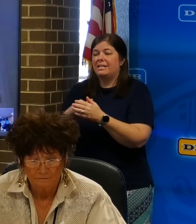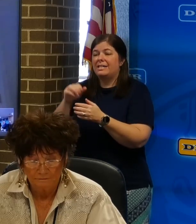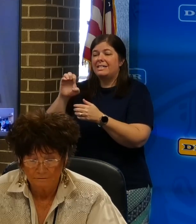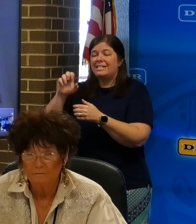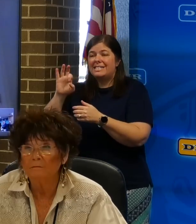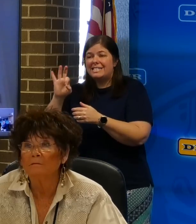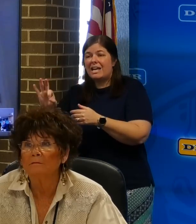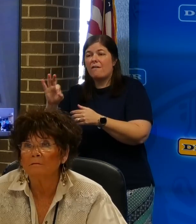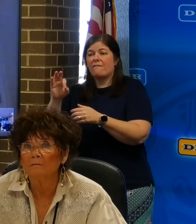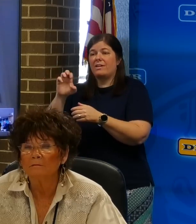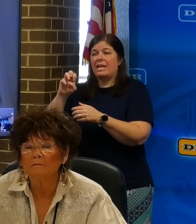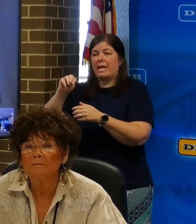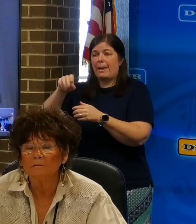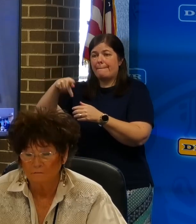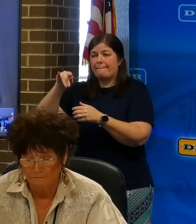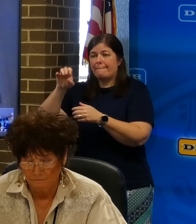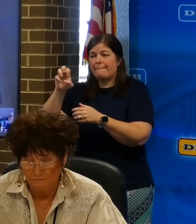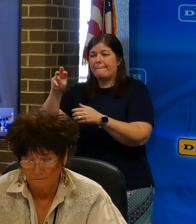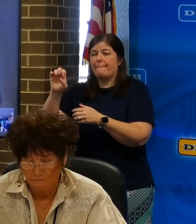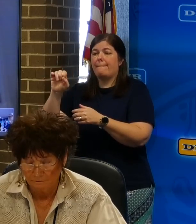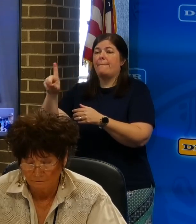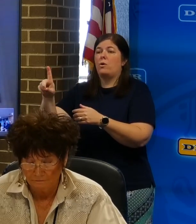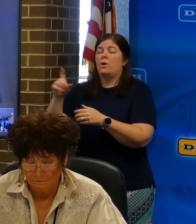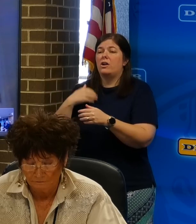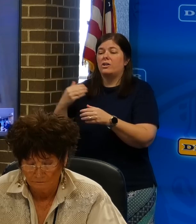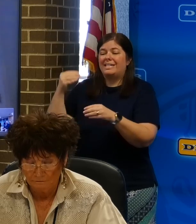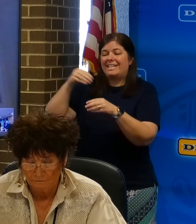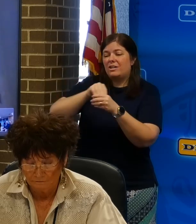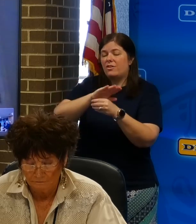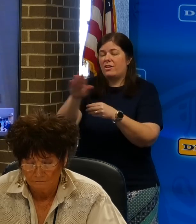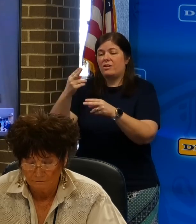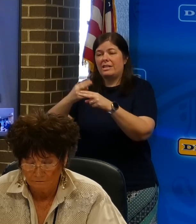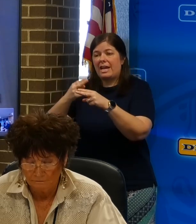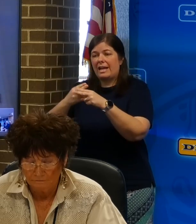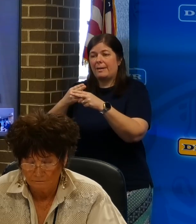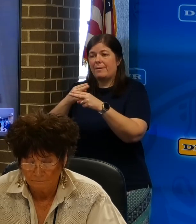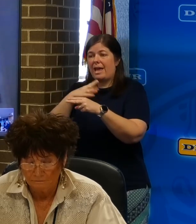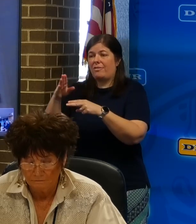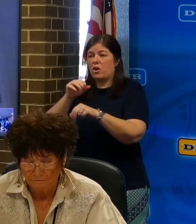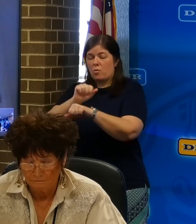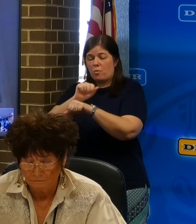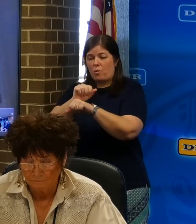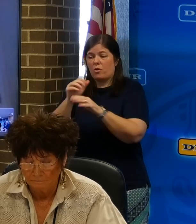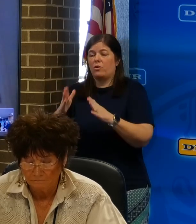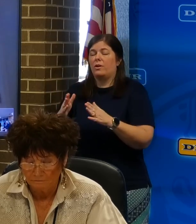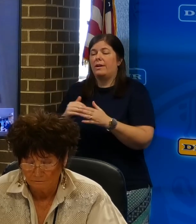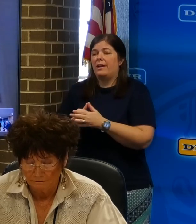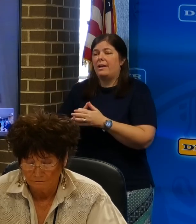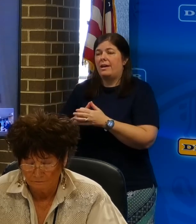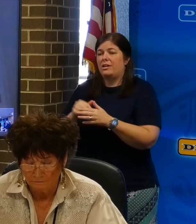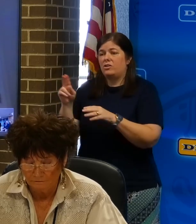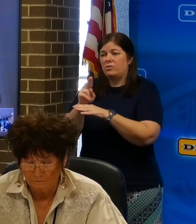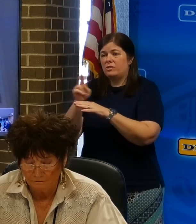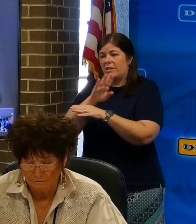are to enter your name as their employer and use your address or business address in the profile box.